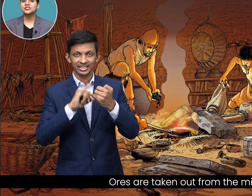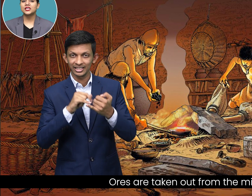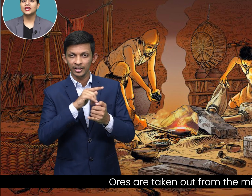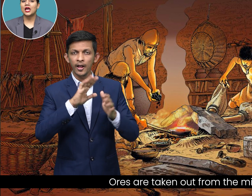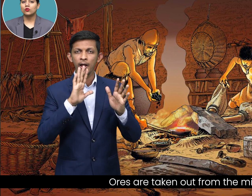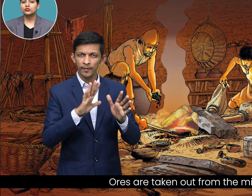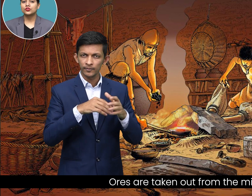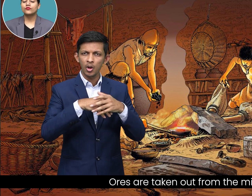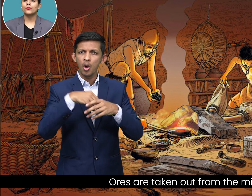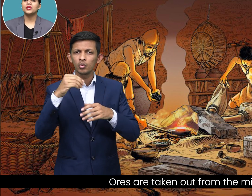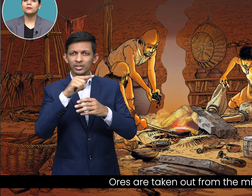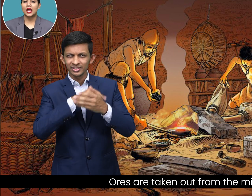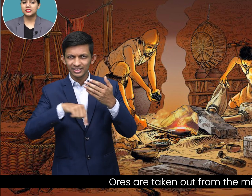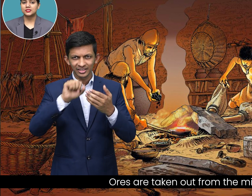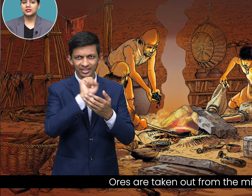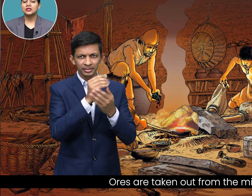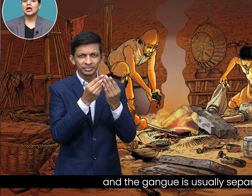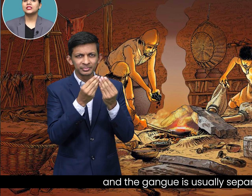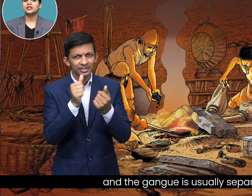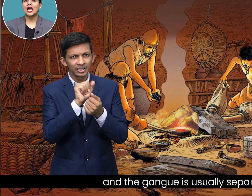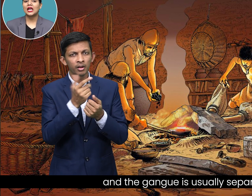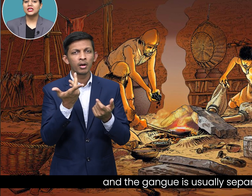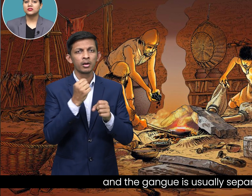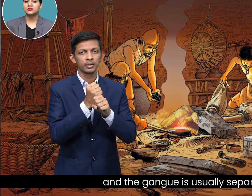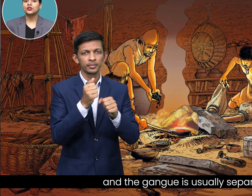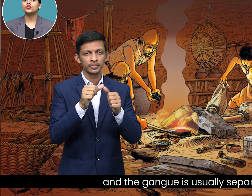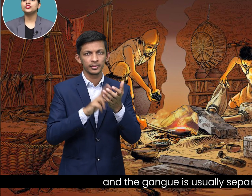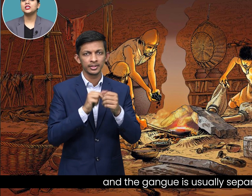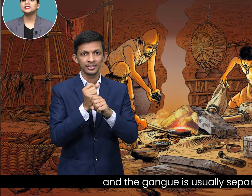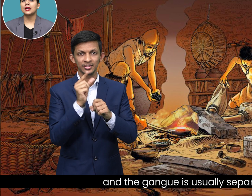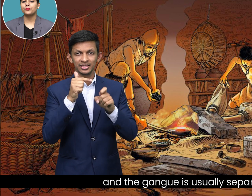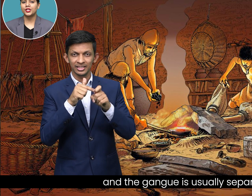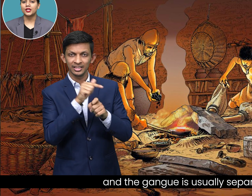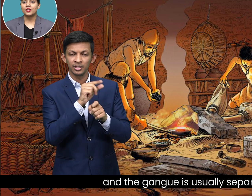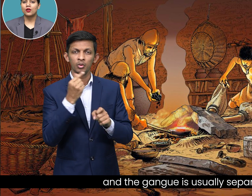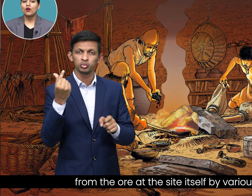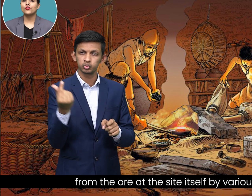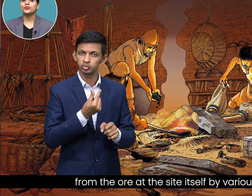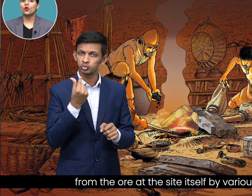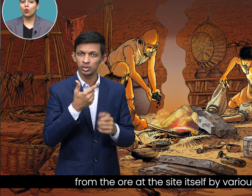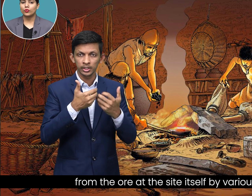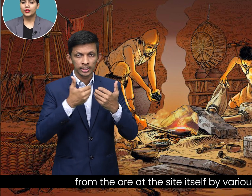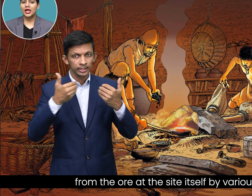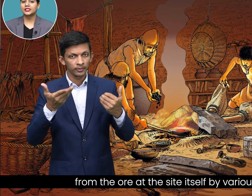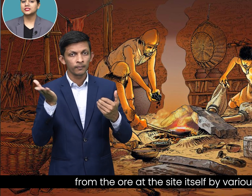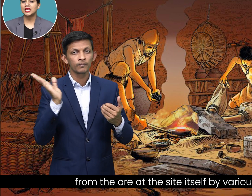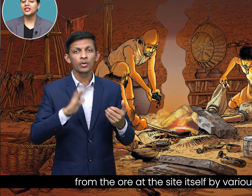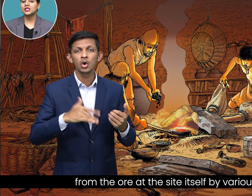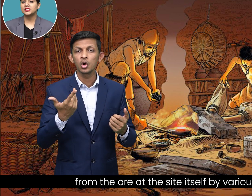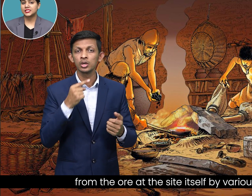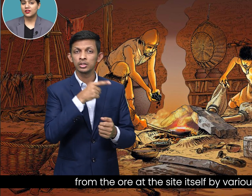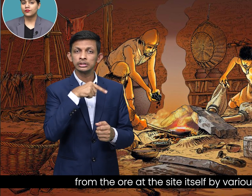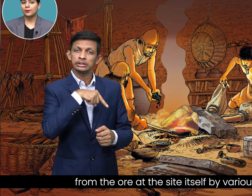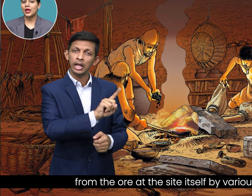Ores are taken out from the mines and the gangue is usually separated from the ore at the